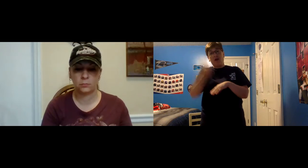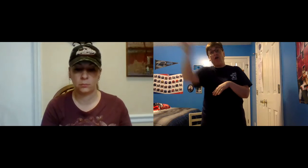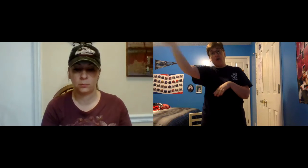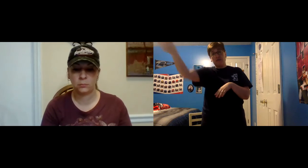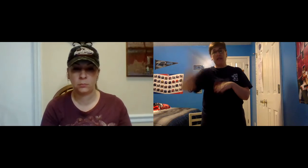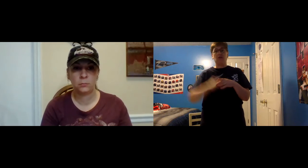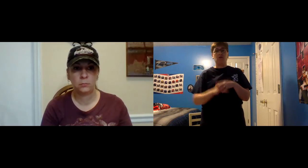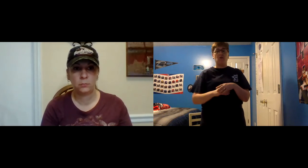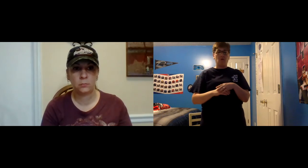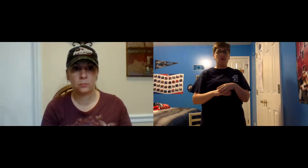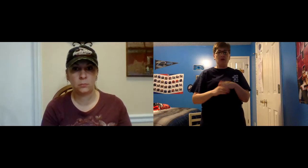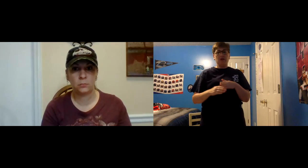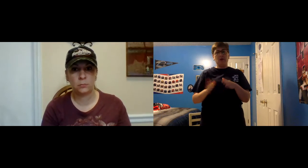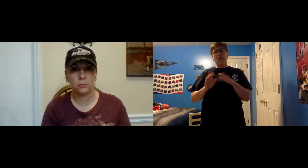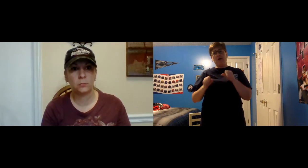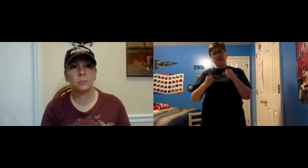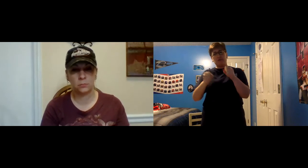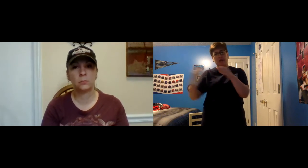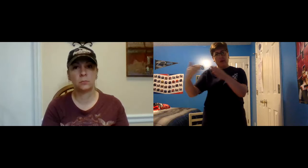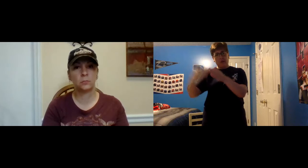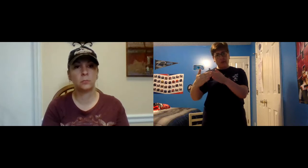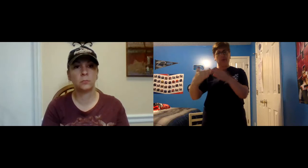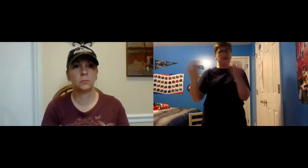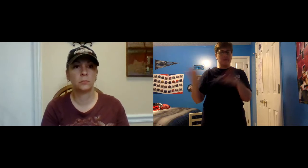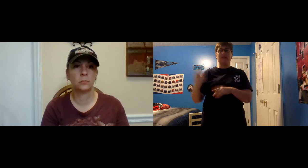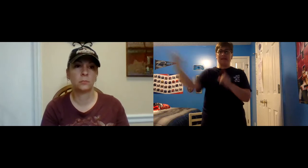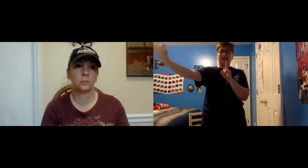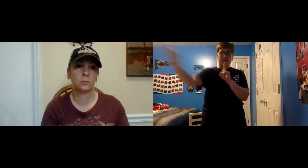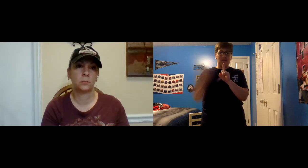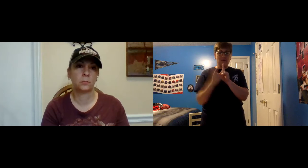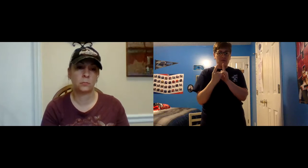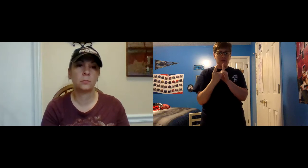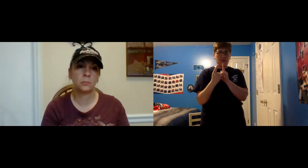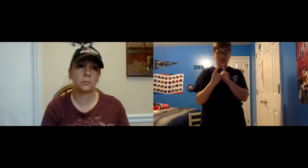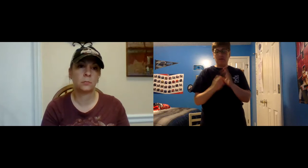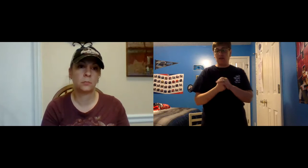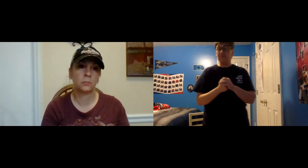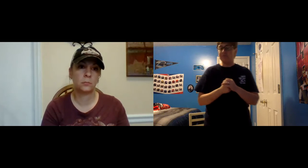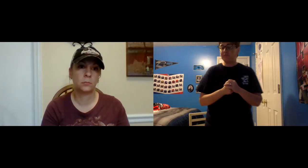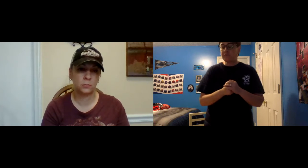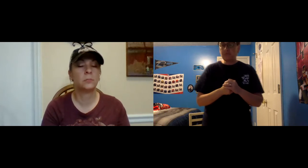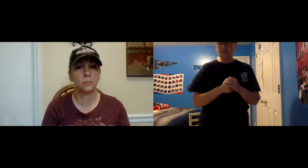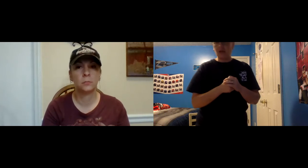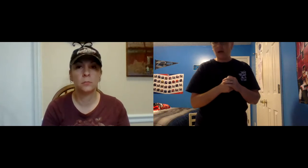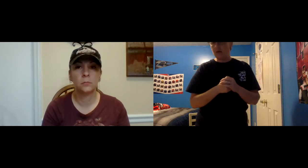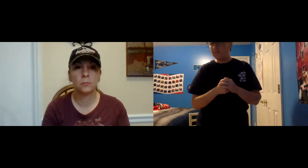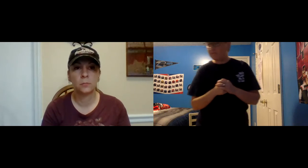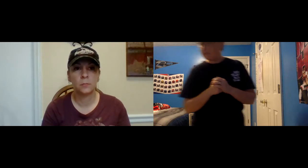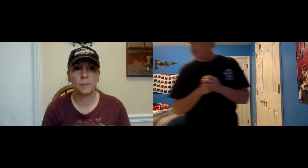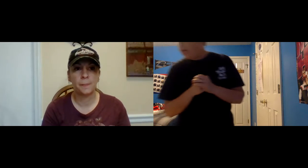do that all over there or, on the street corner or something like that. You just came over and met me over there.